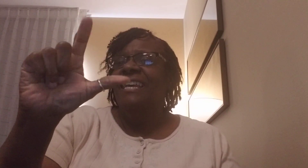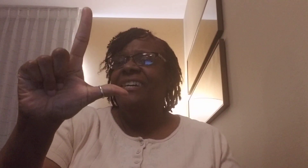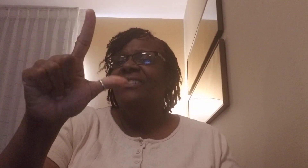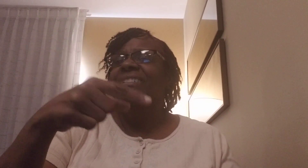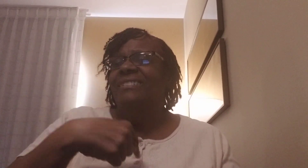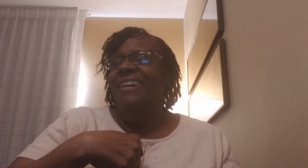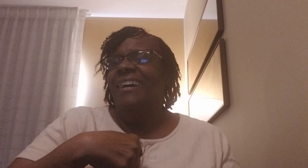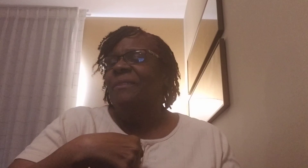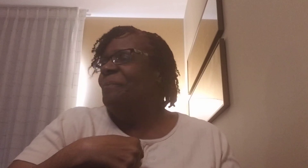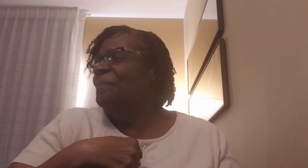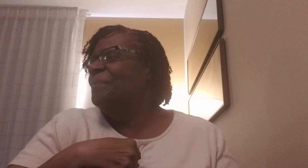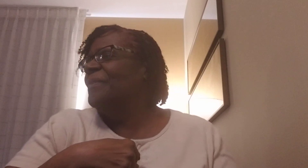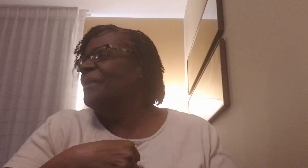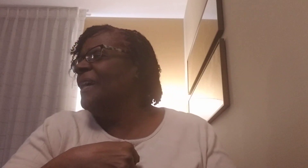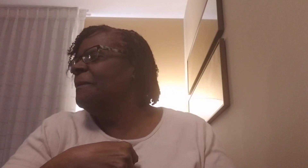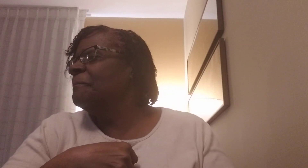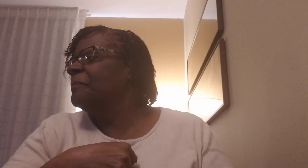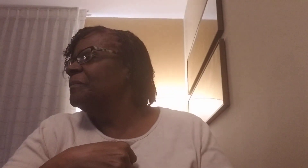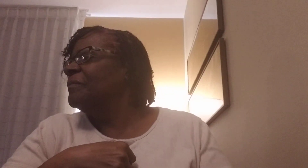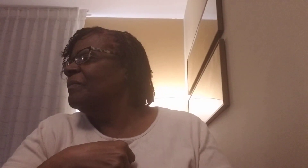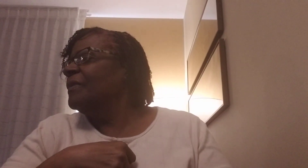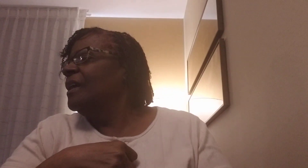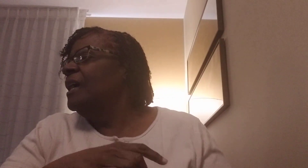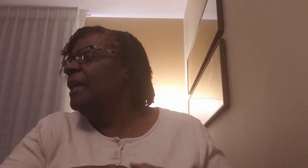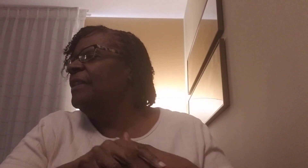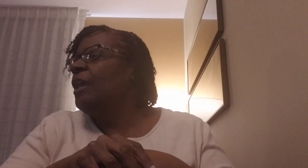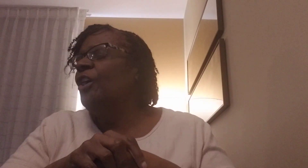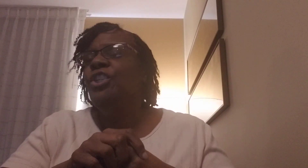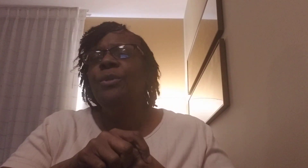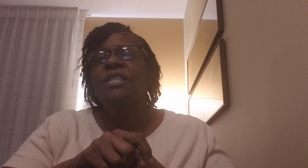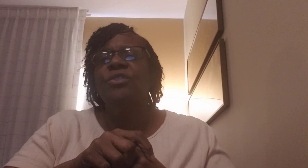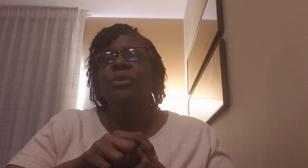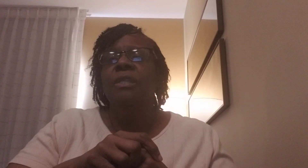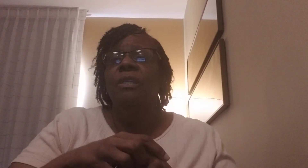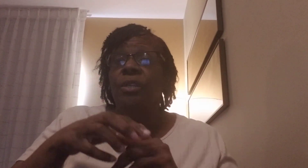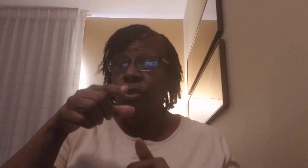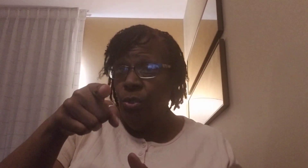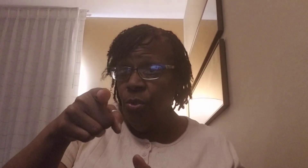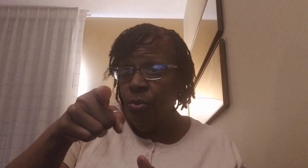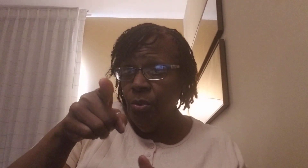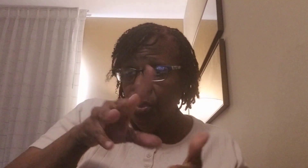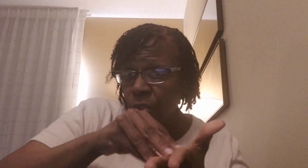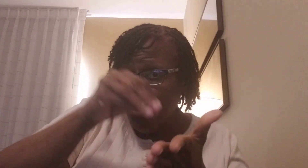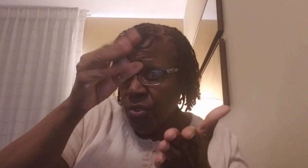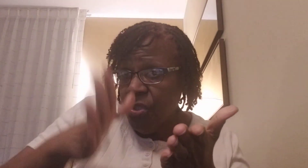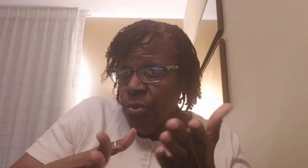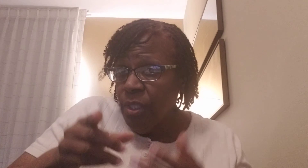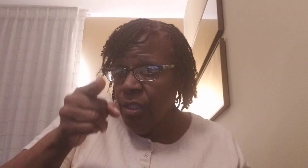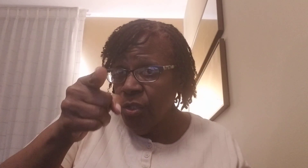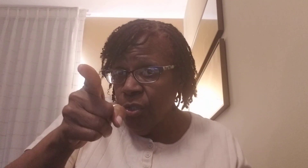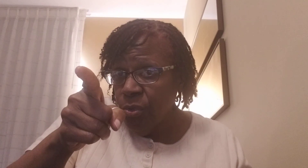ASLI. Okay. And then, are you a student? You? Student? You?